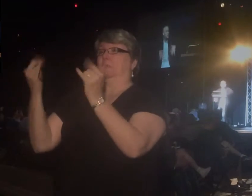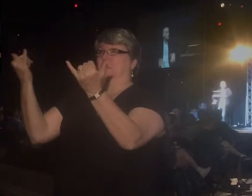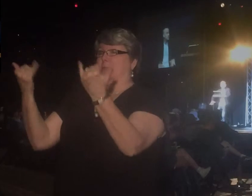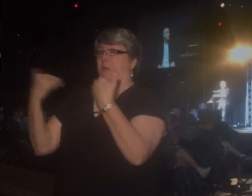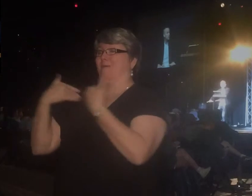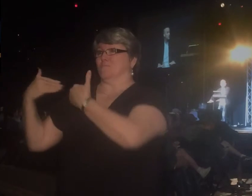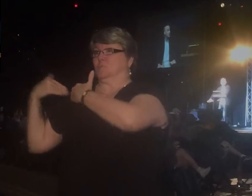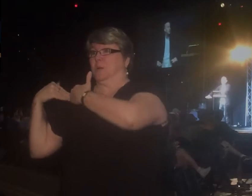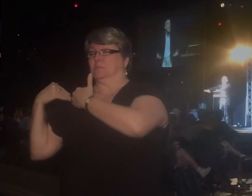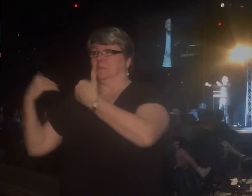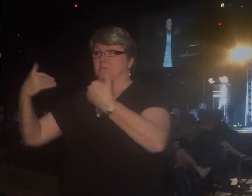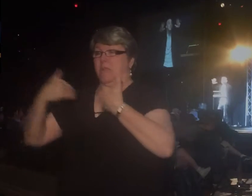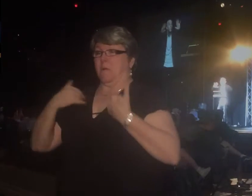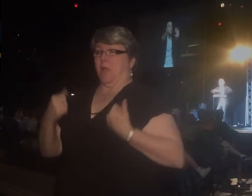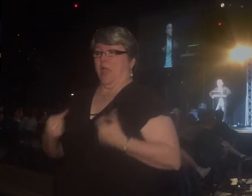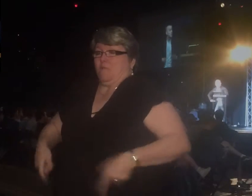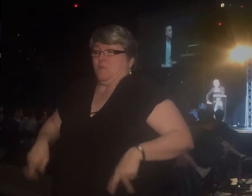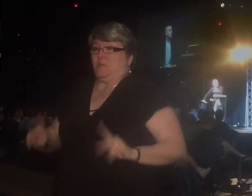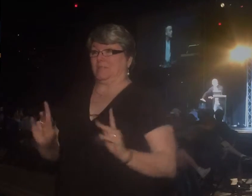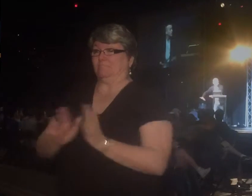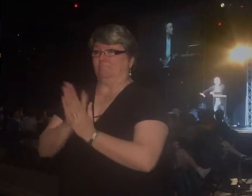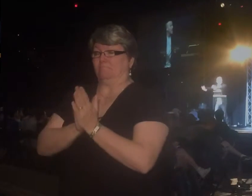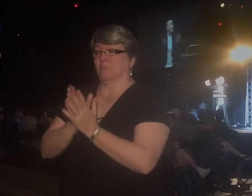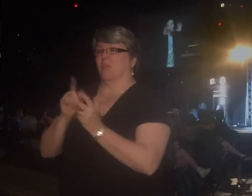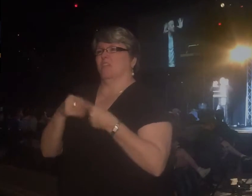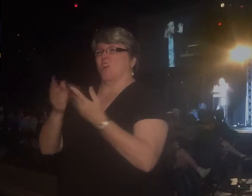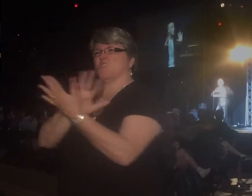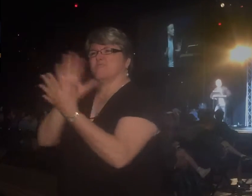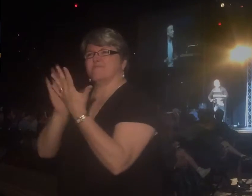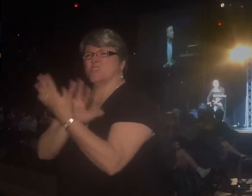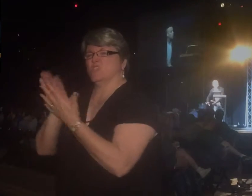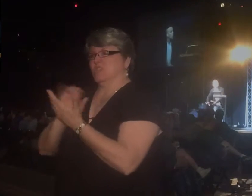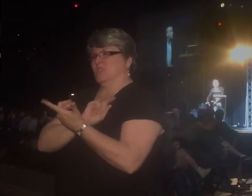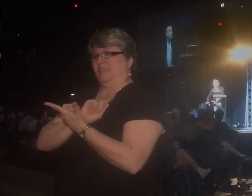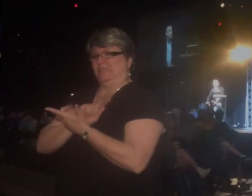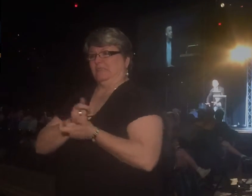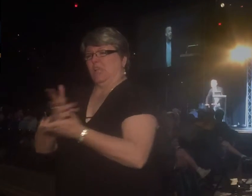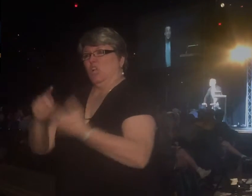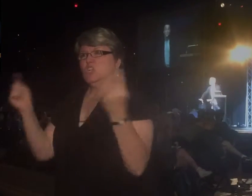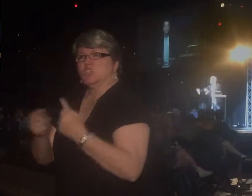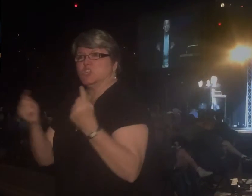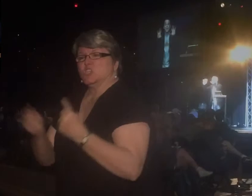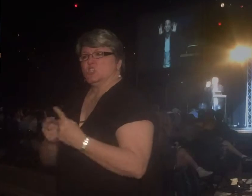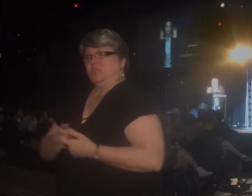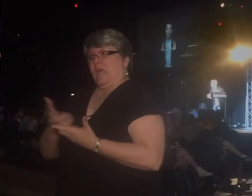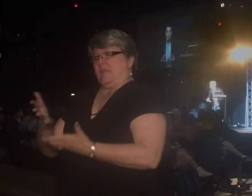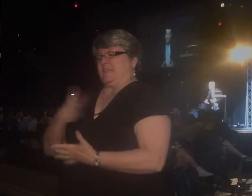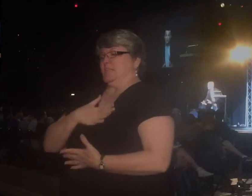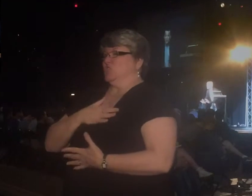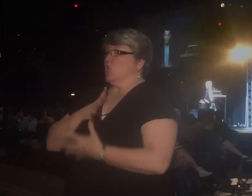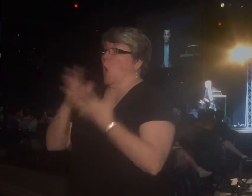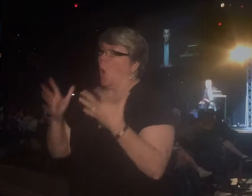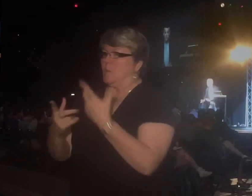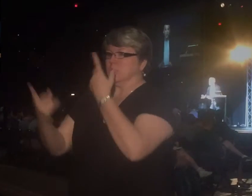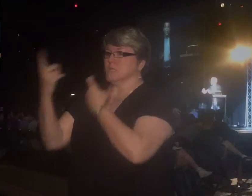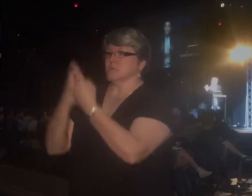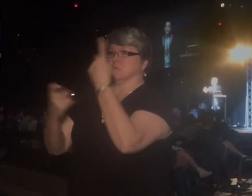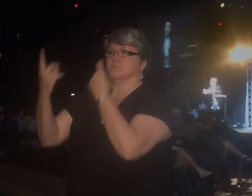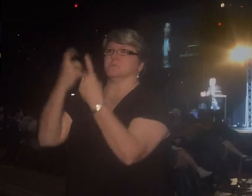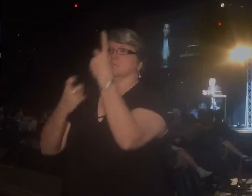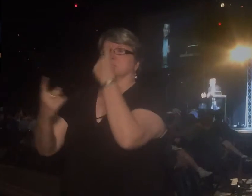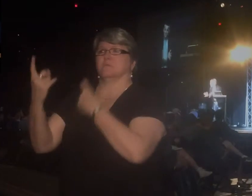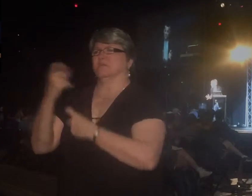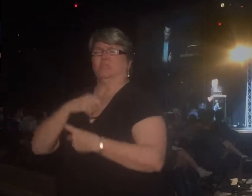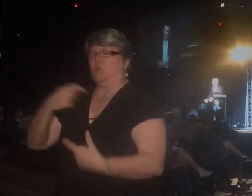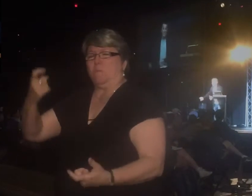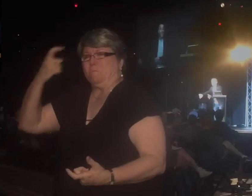I get certain responsibilities and certain privileges. And this is where we get confused, and this is where we get hurt. And this is where I get so many